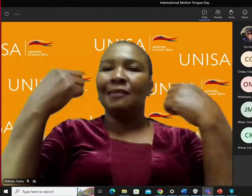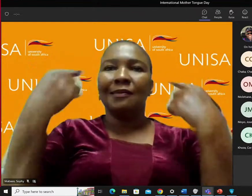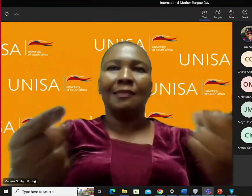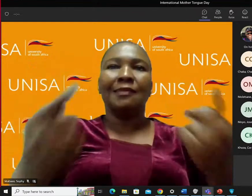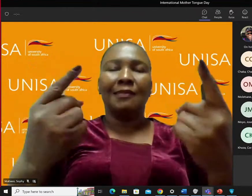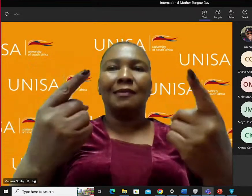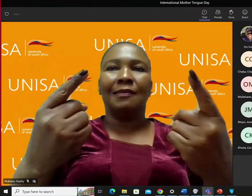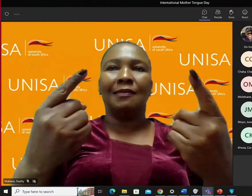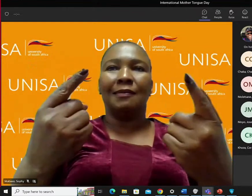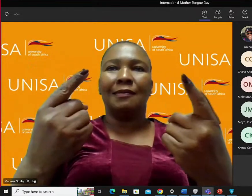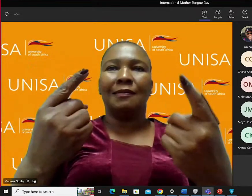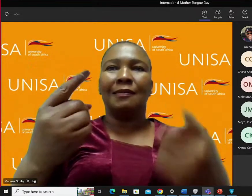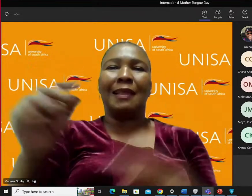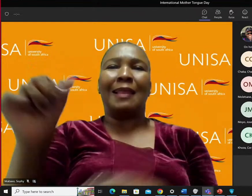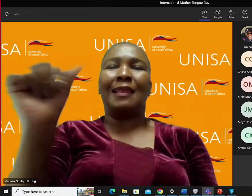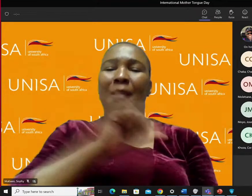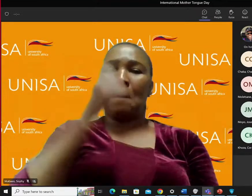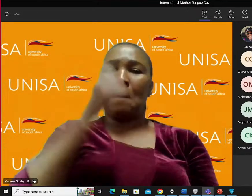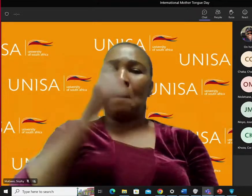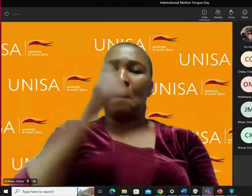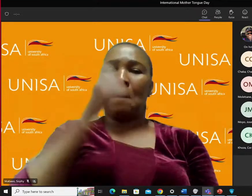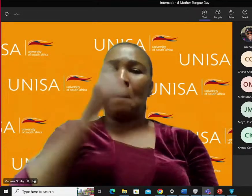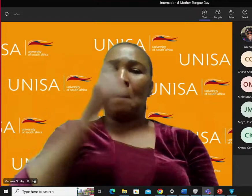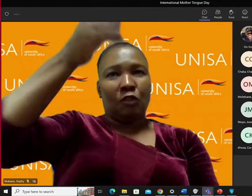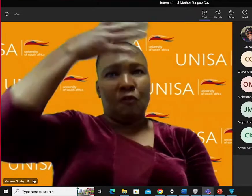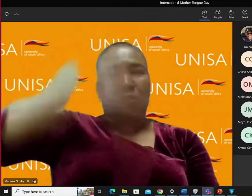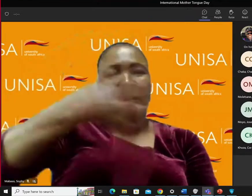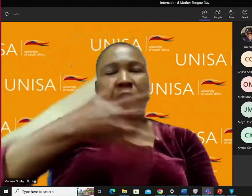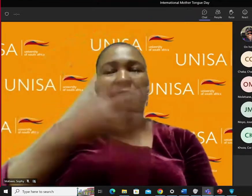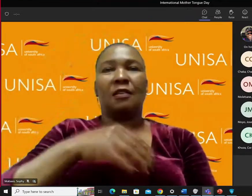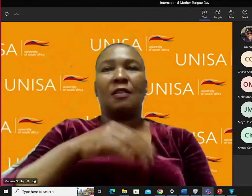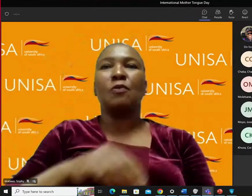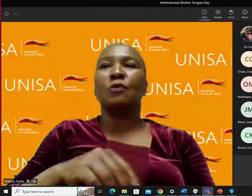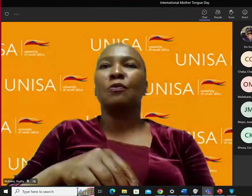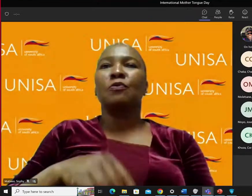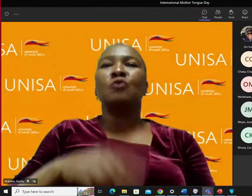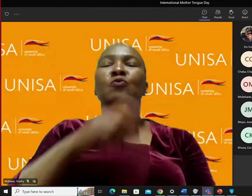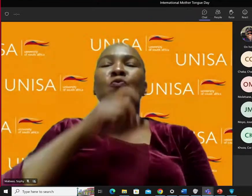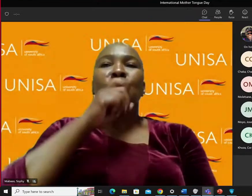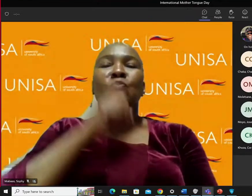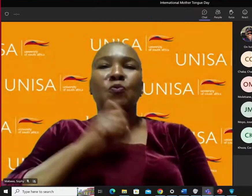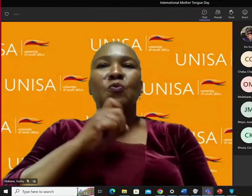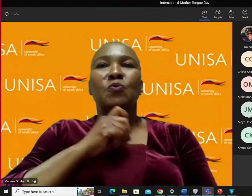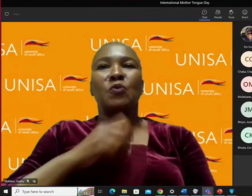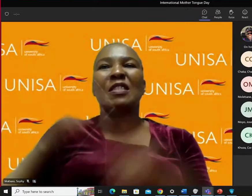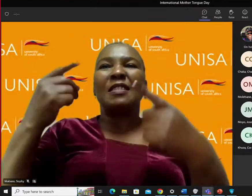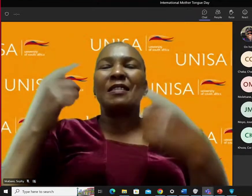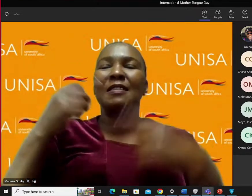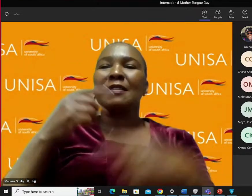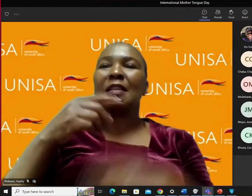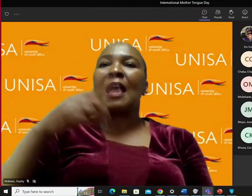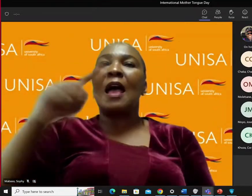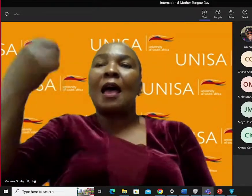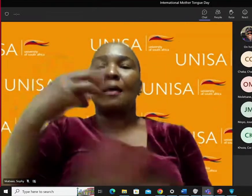reclaim the future of Africa ushumisha malimi abathu ba bangwe.